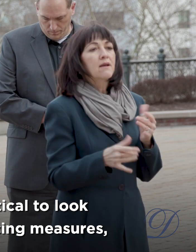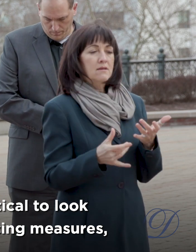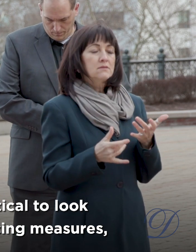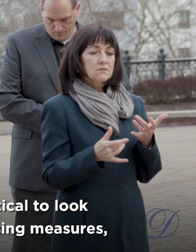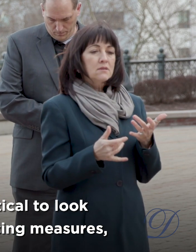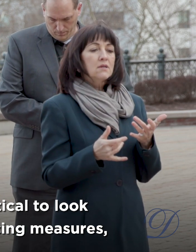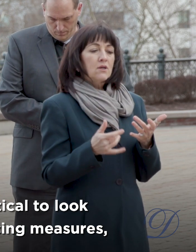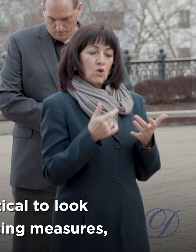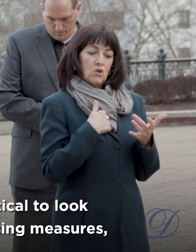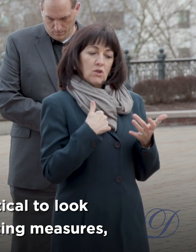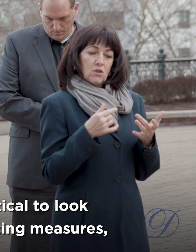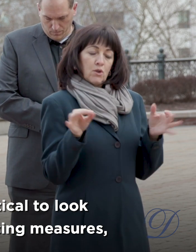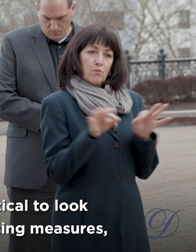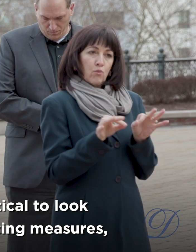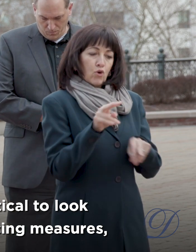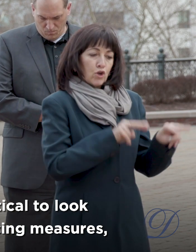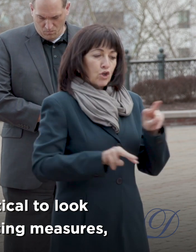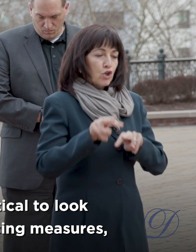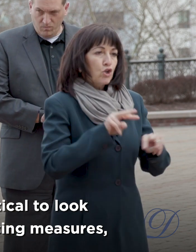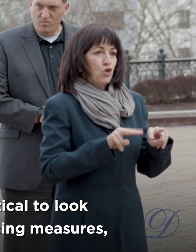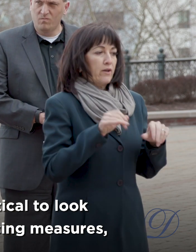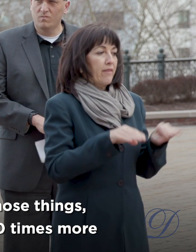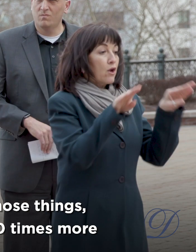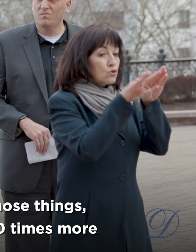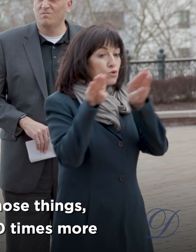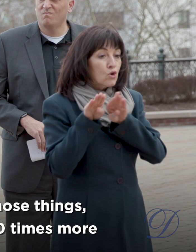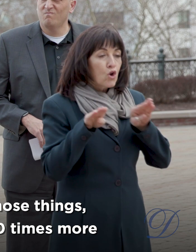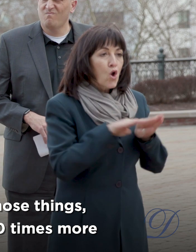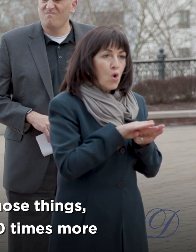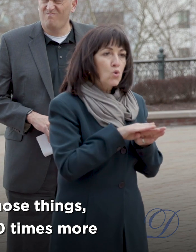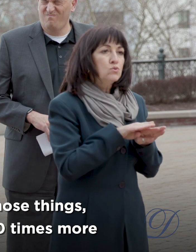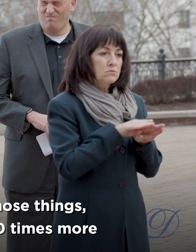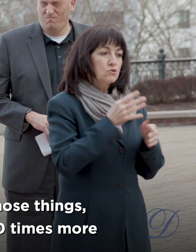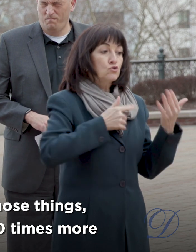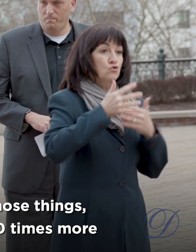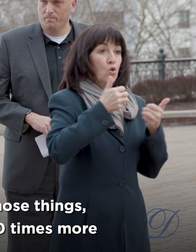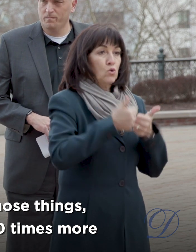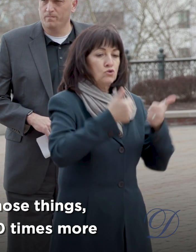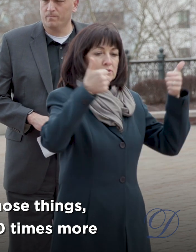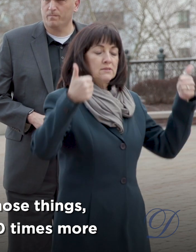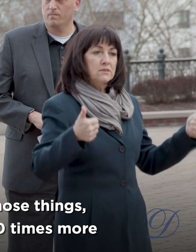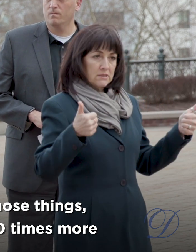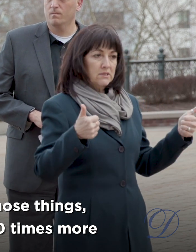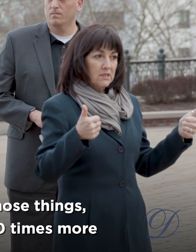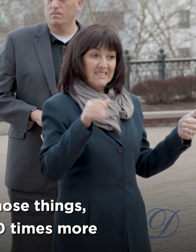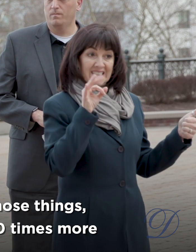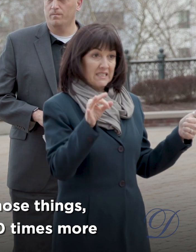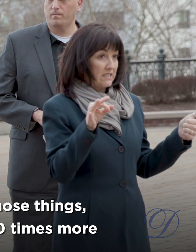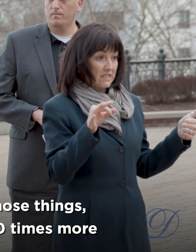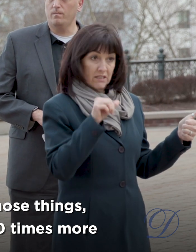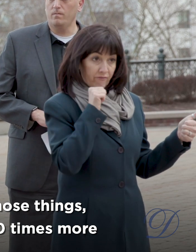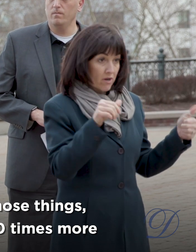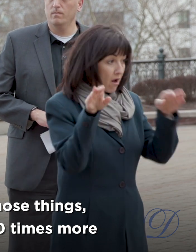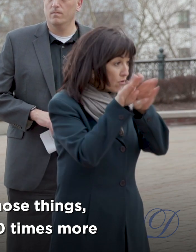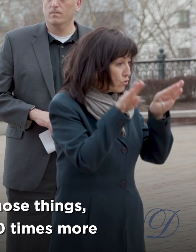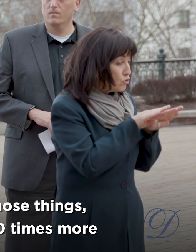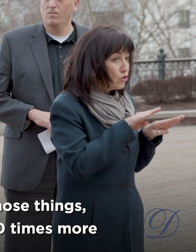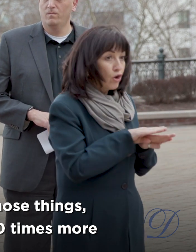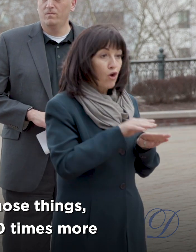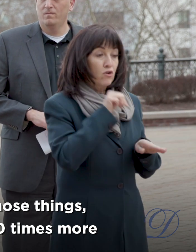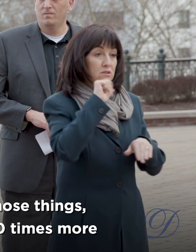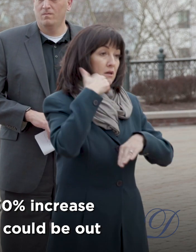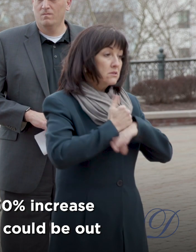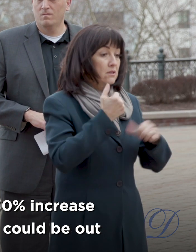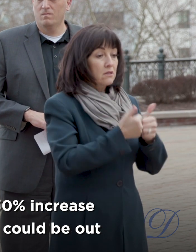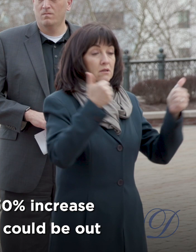to look at the closures and social distancing measures. We know that if we don't do those things, the rate of infection could be 30